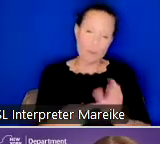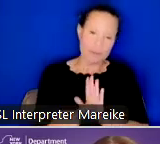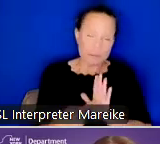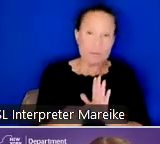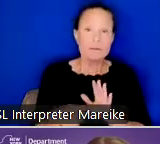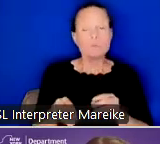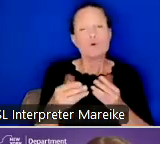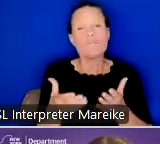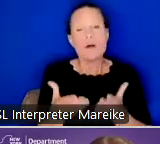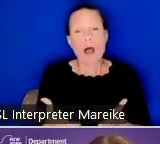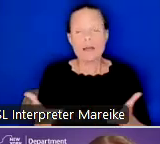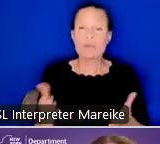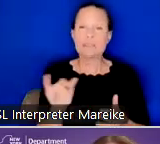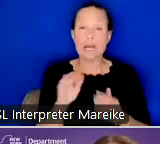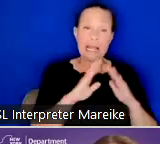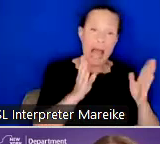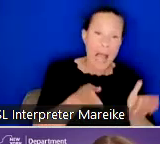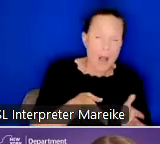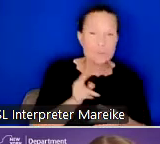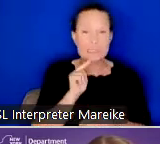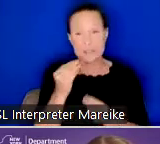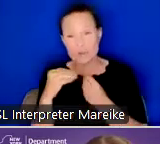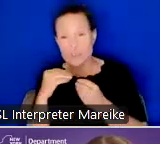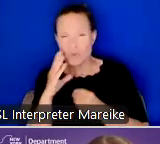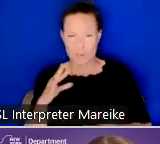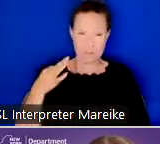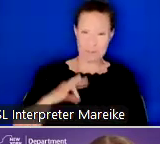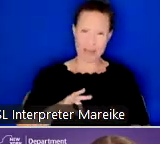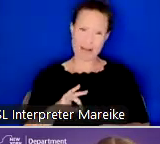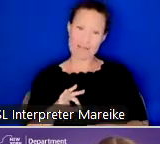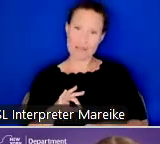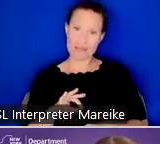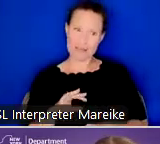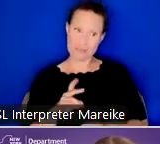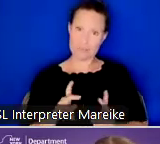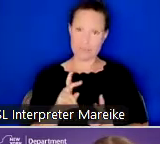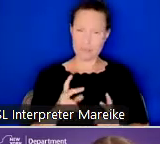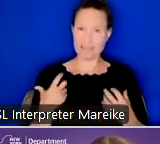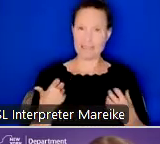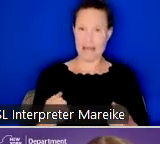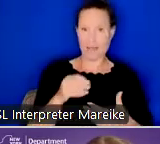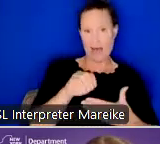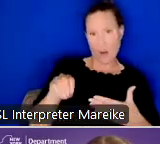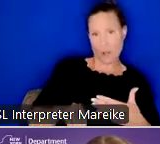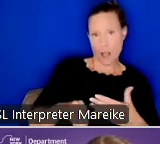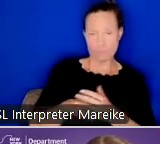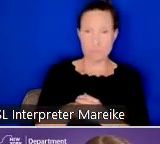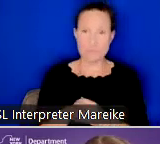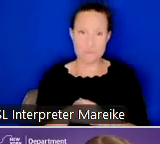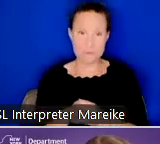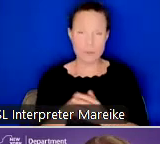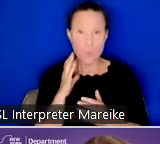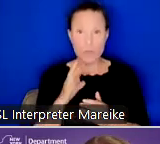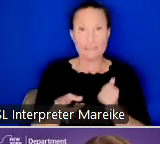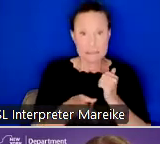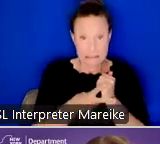things like housing and nutrition are going to benefit the person's health outcomes. And it's not only going to save Medicaid dollars,